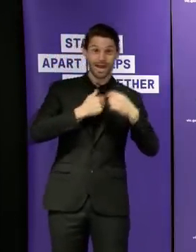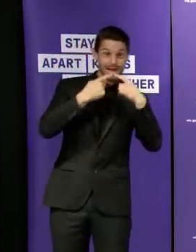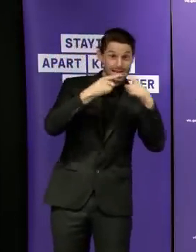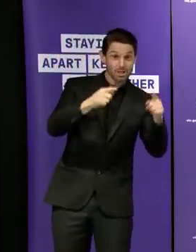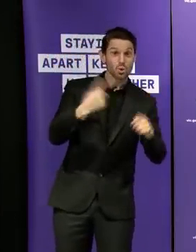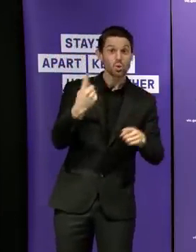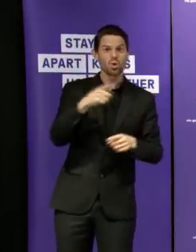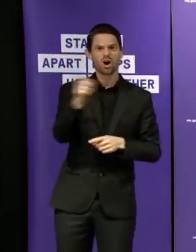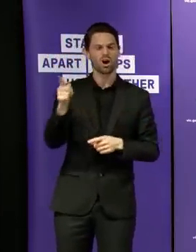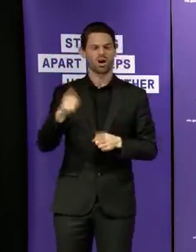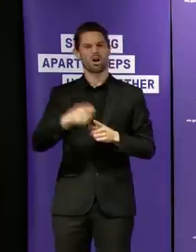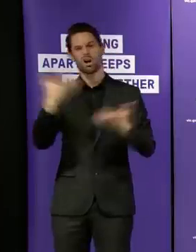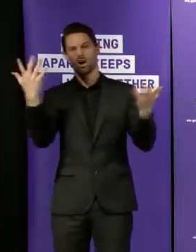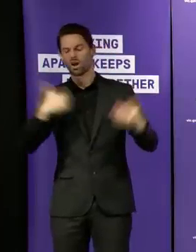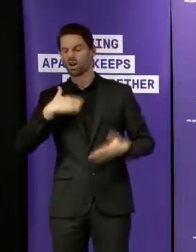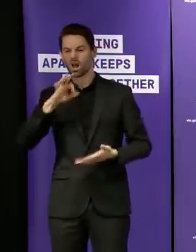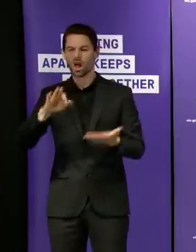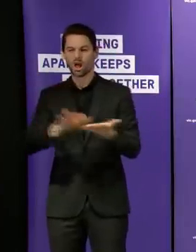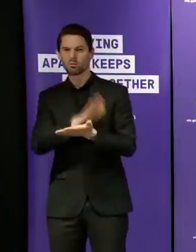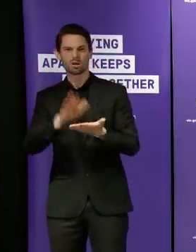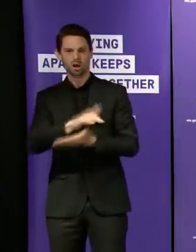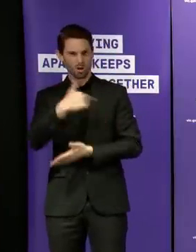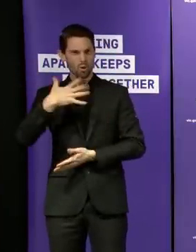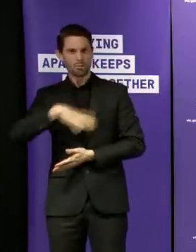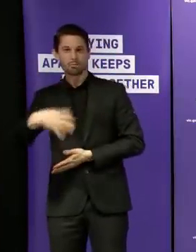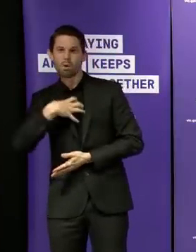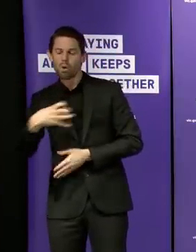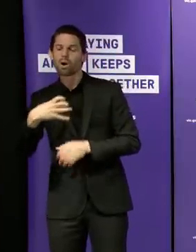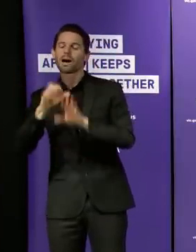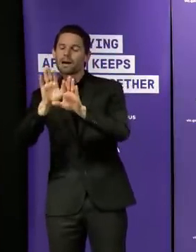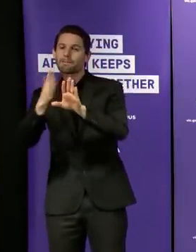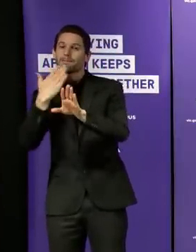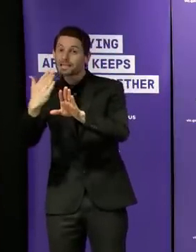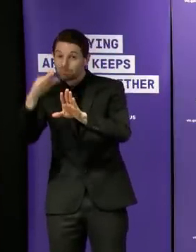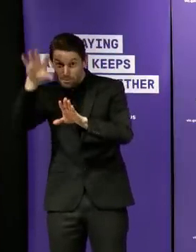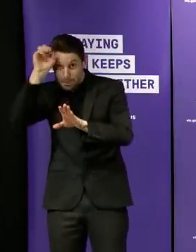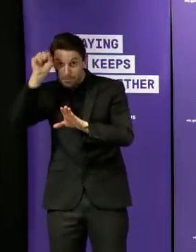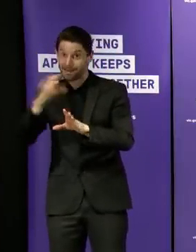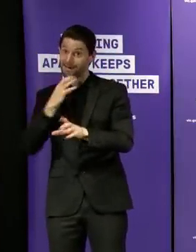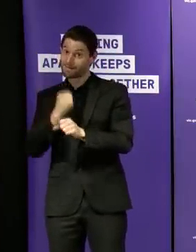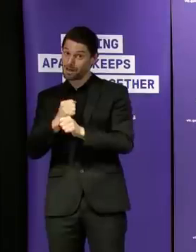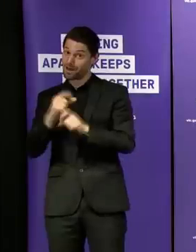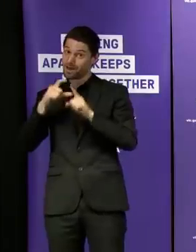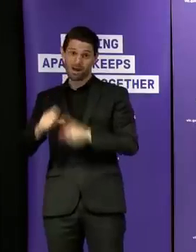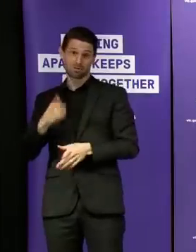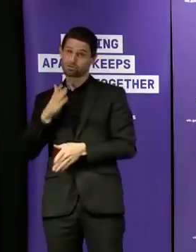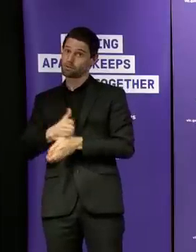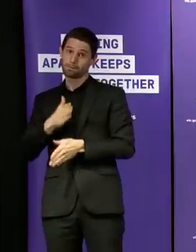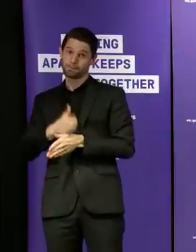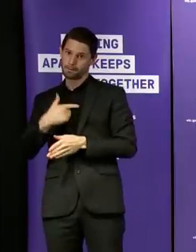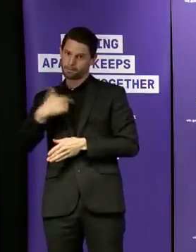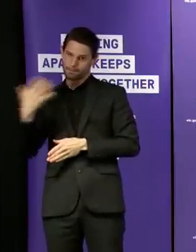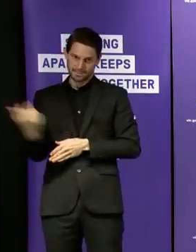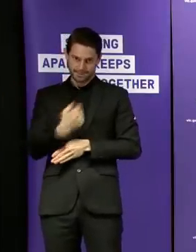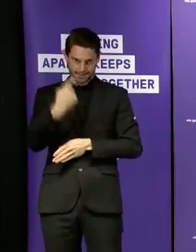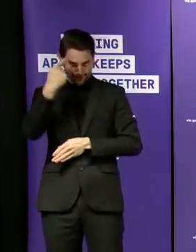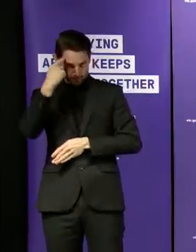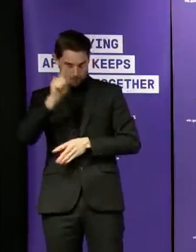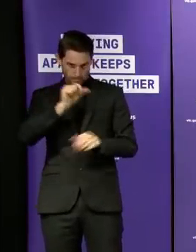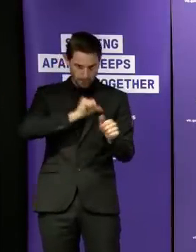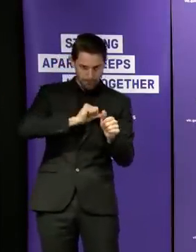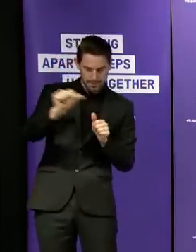please understand this. These are not easy decisions to make. There is a lot at stake. And if we do too much, too